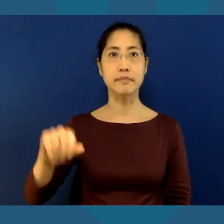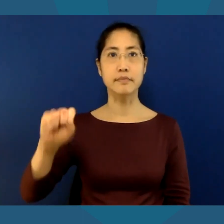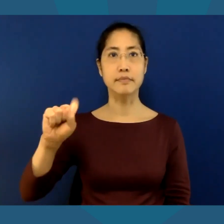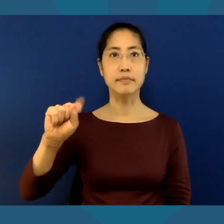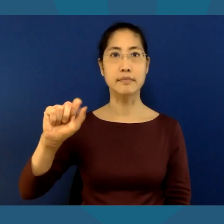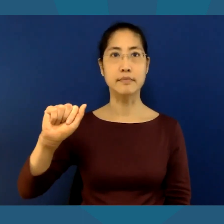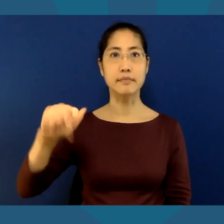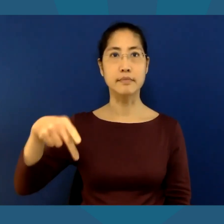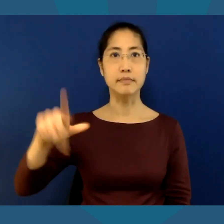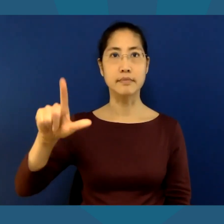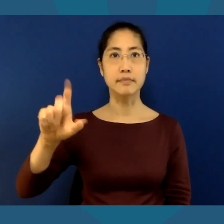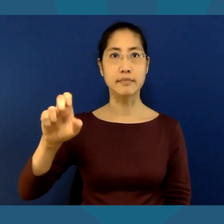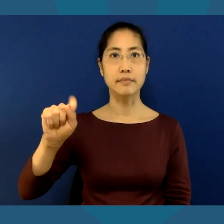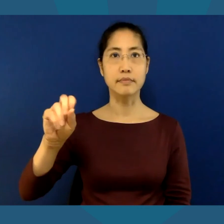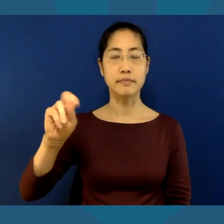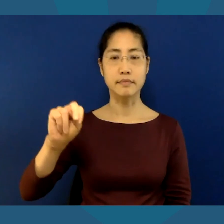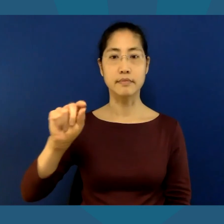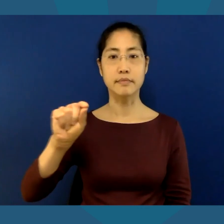Paul Stapleton Smith.